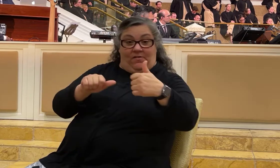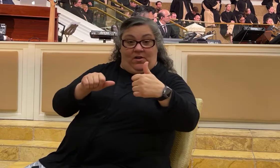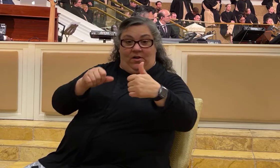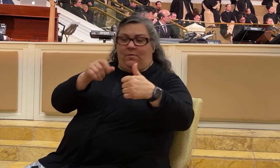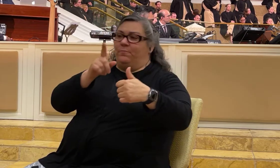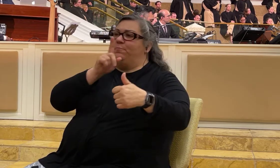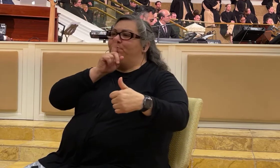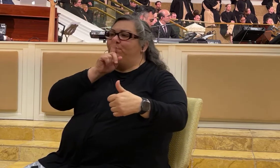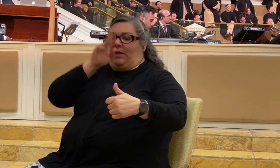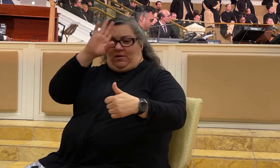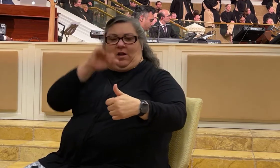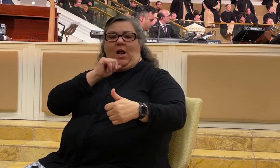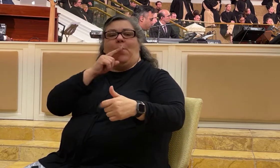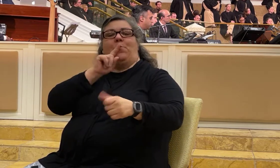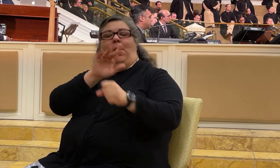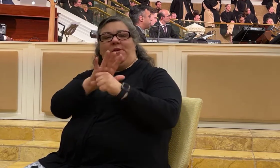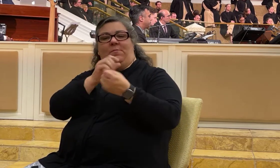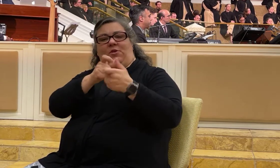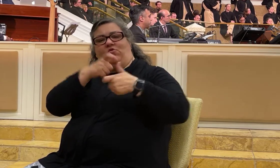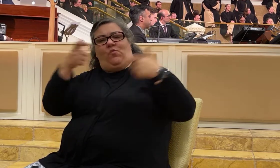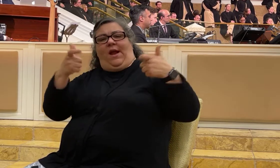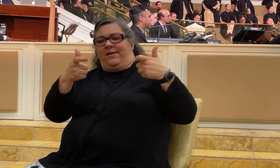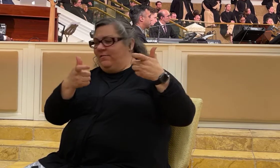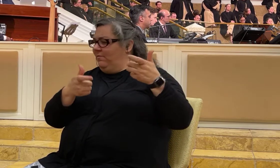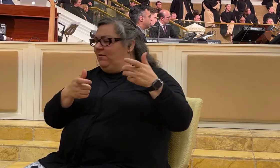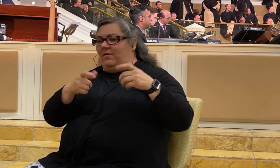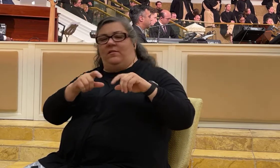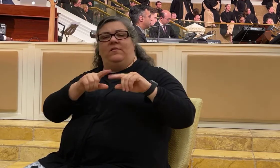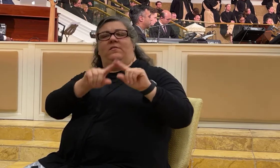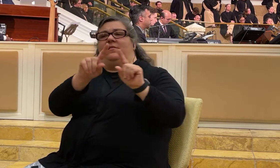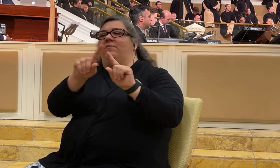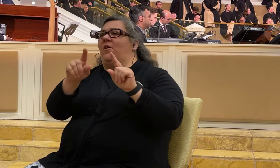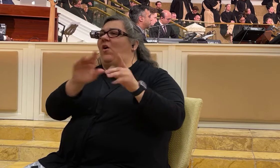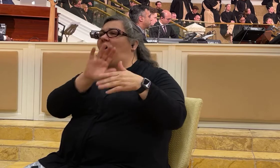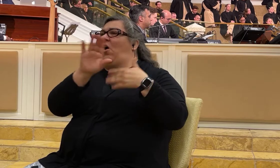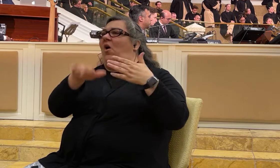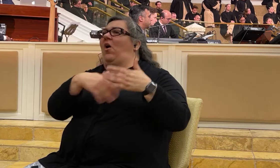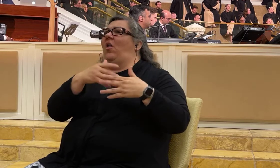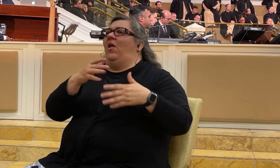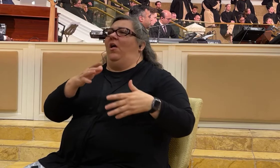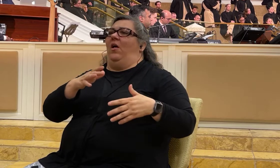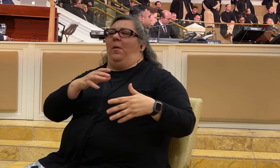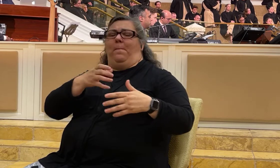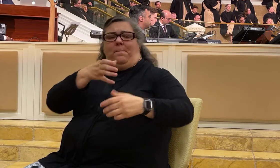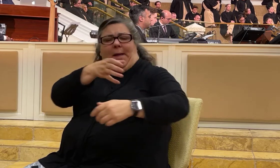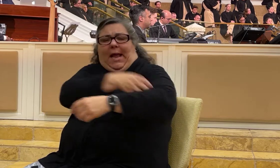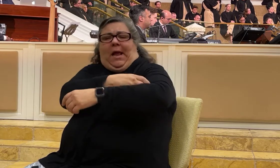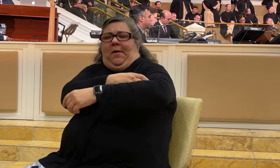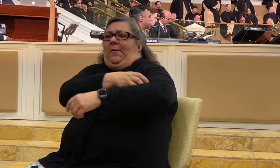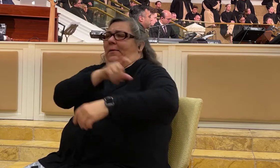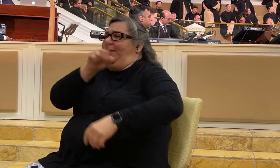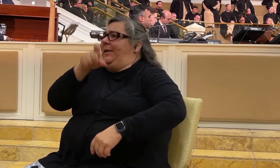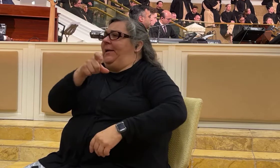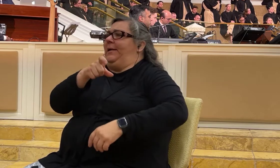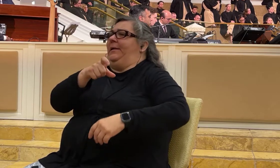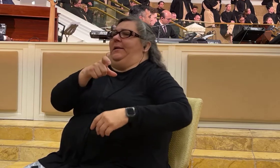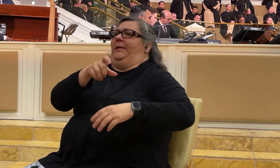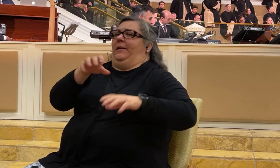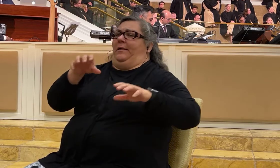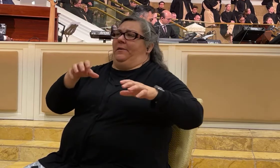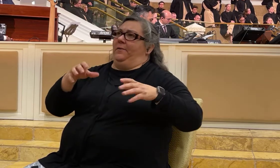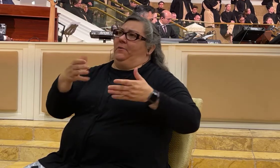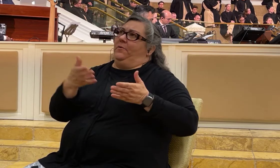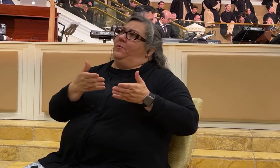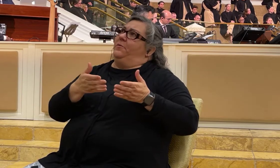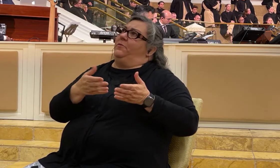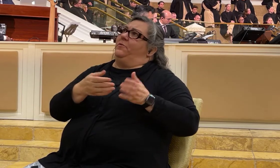great. God didn't give him any promises of all of the lavish amount of power necessary to carry out the kingdom